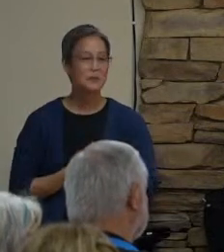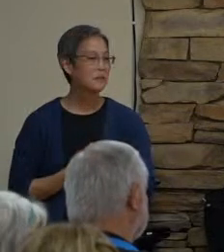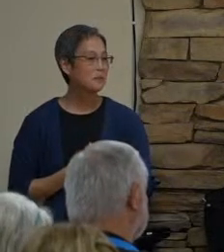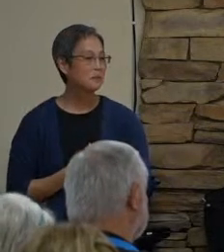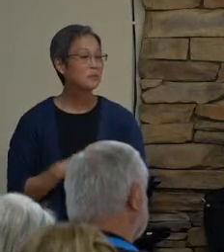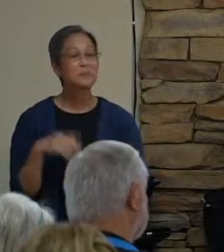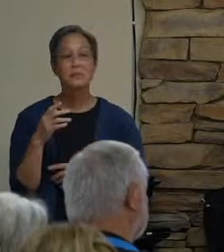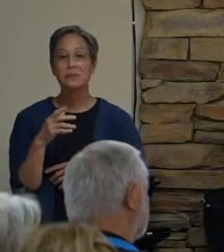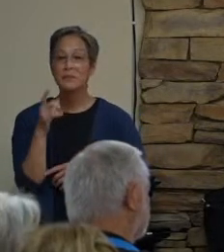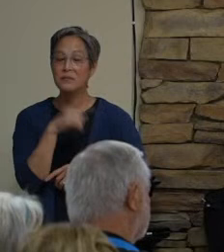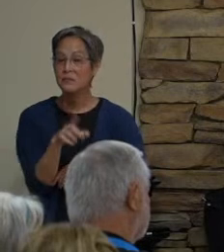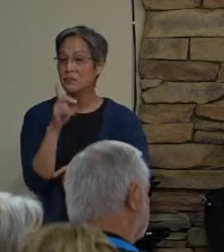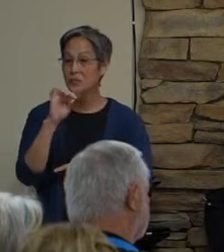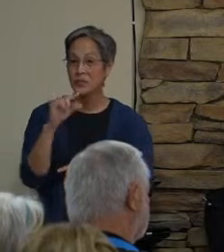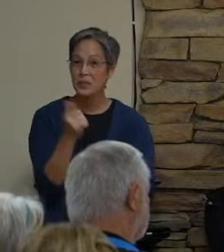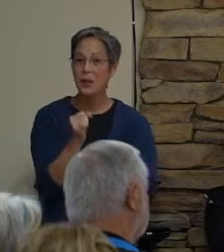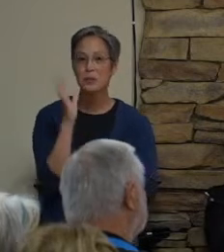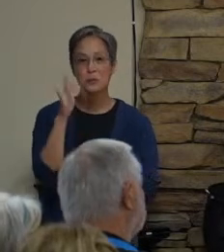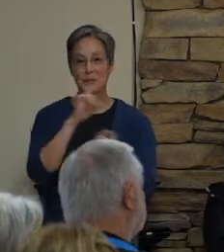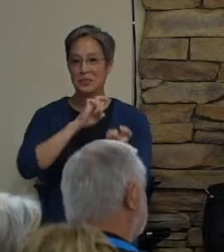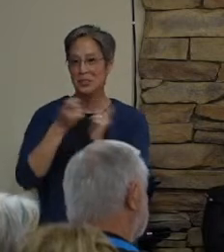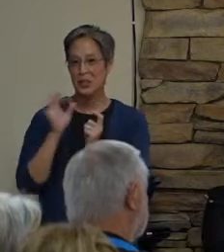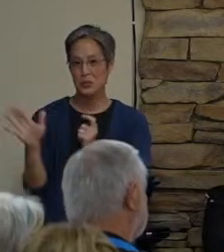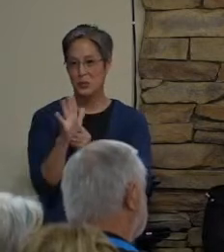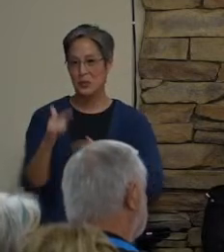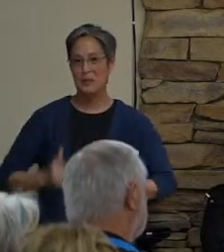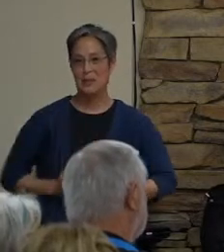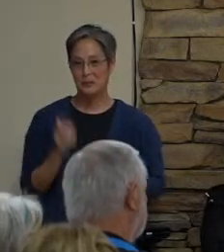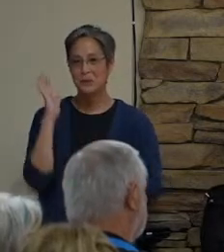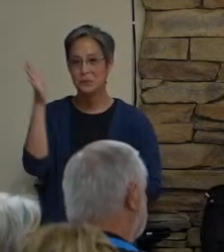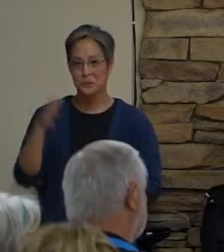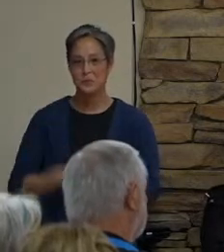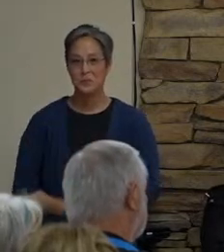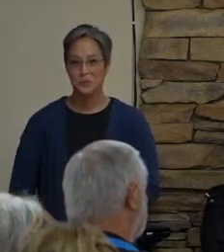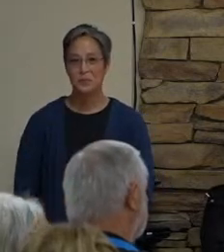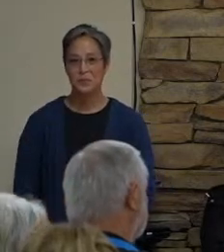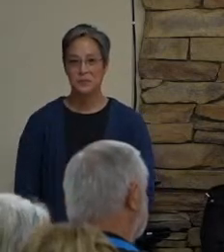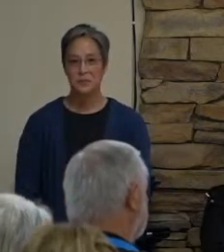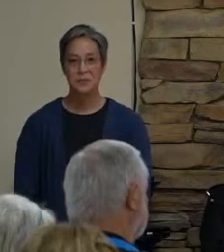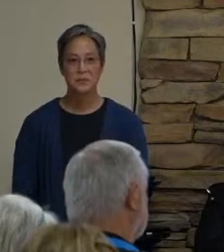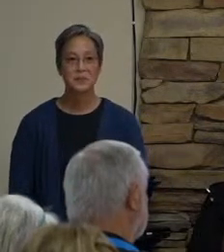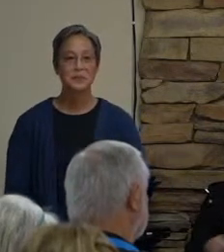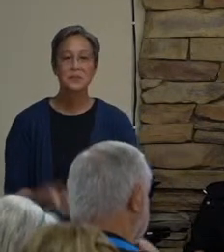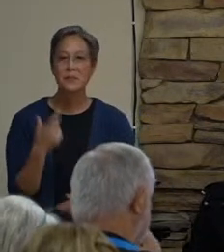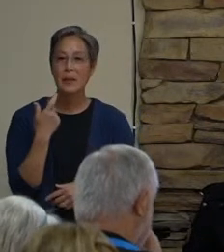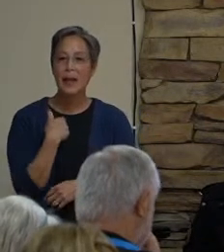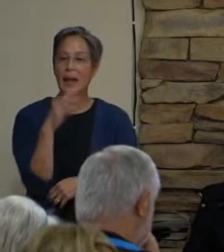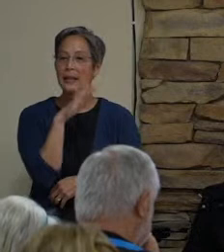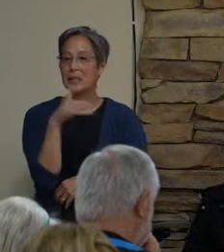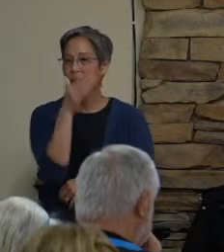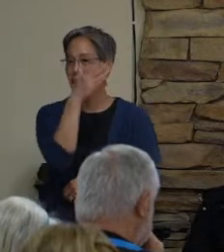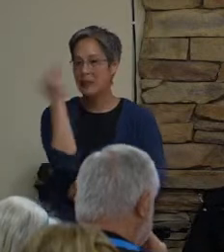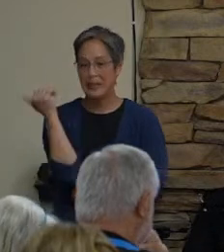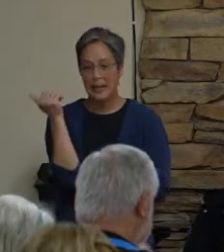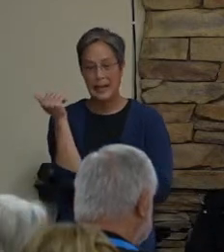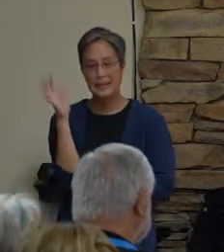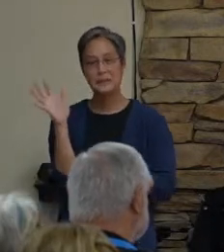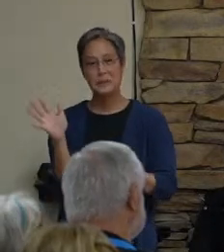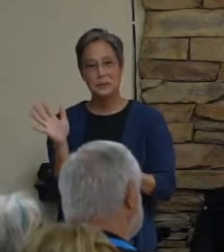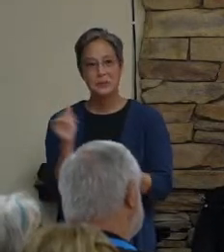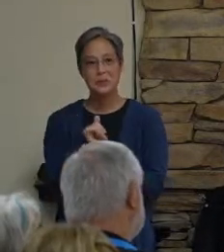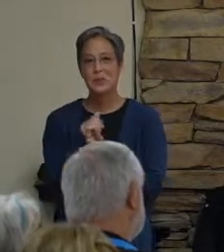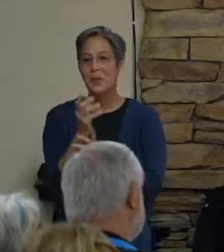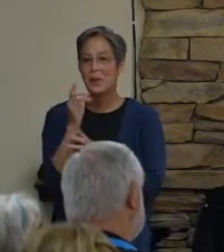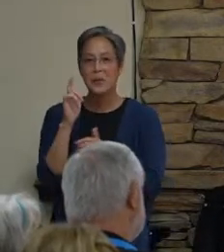These dogs are going to change your lives. I will never forget those